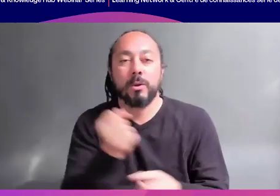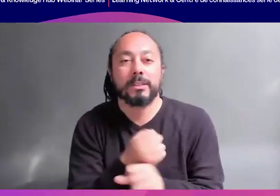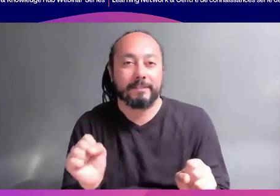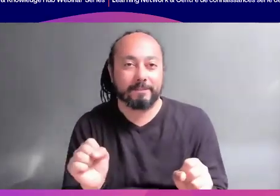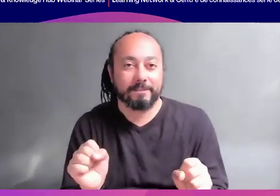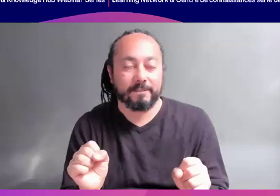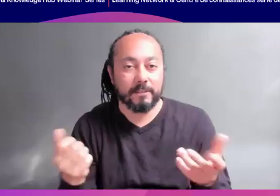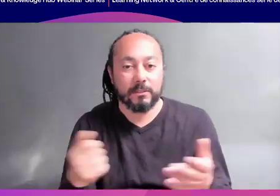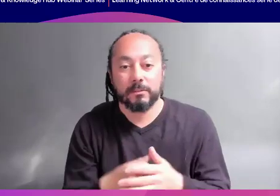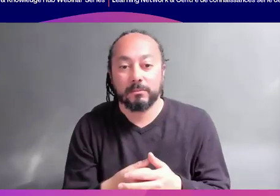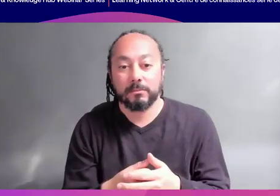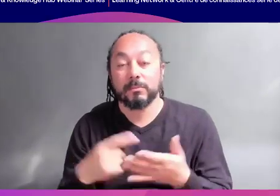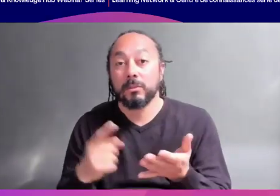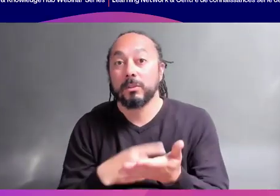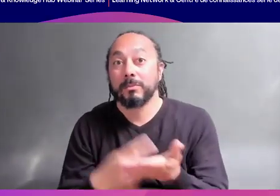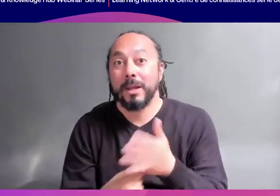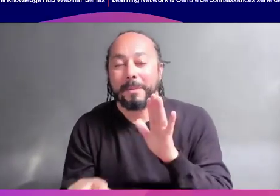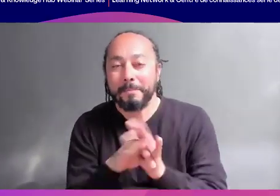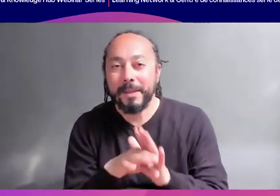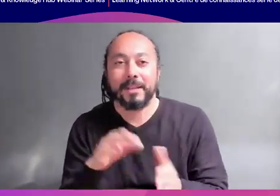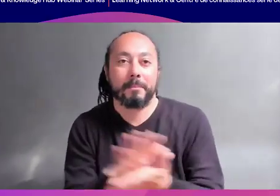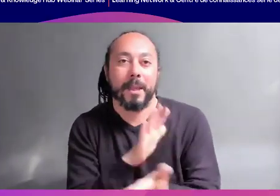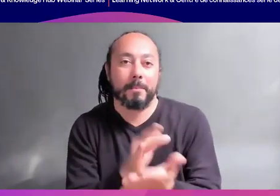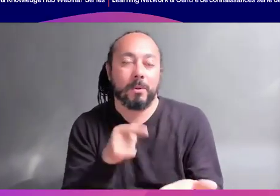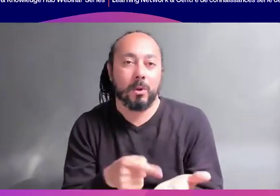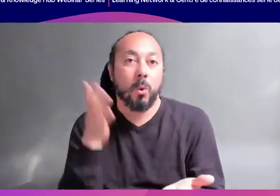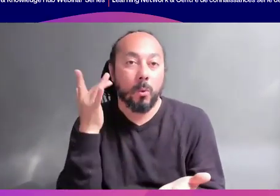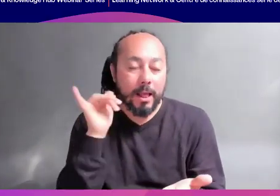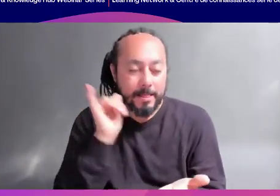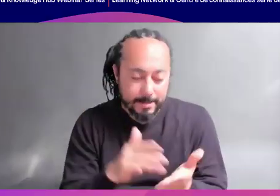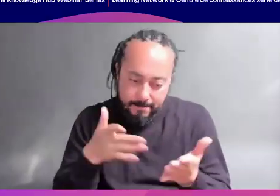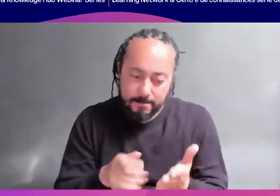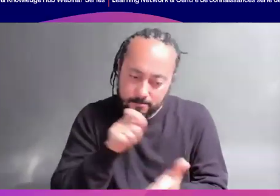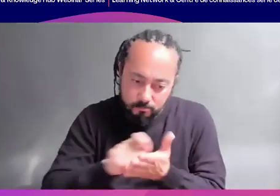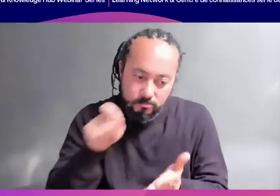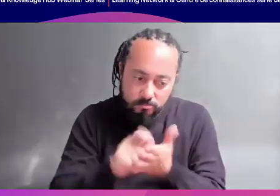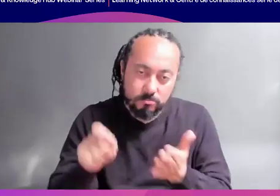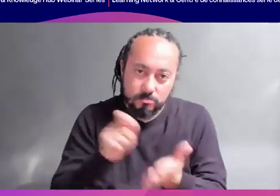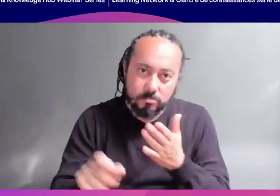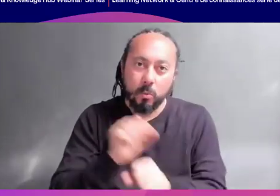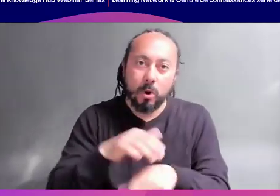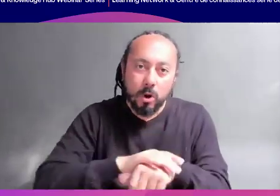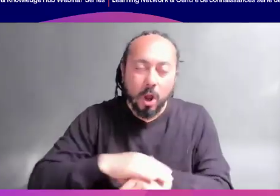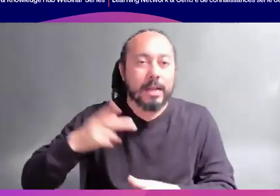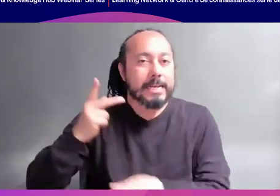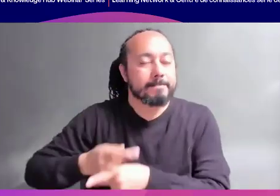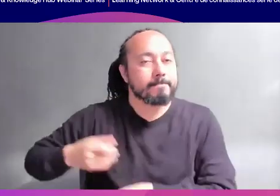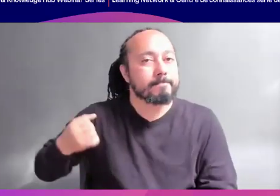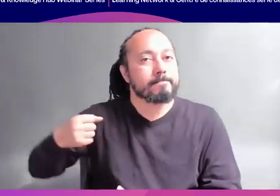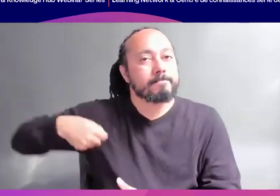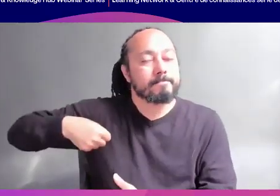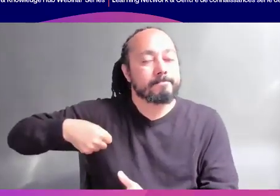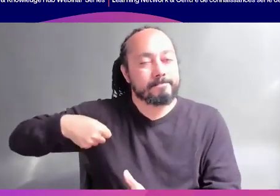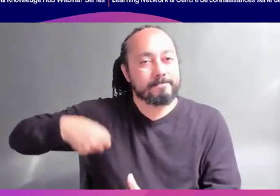cases, they chose that because they wanted that to work on and to have and to carry around. So there were, lots